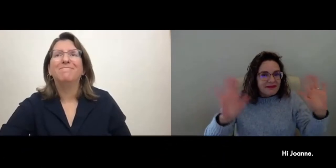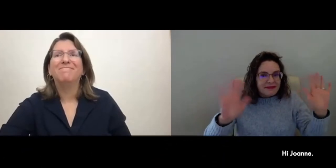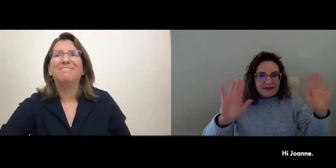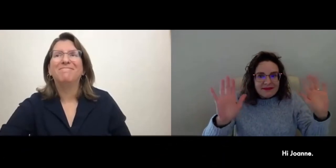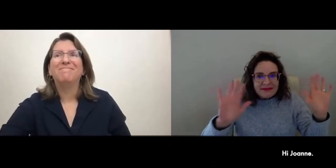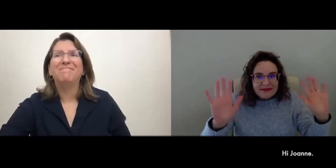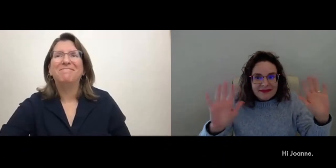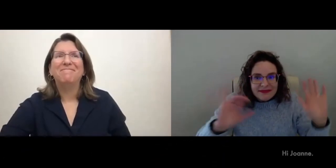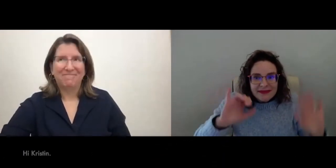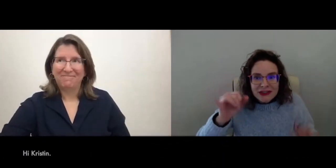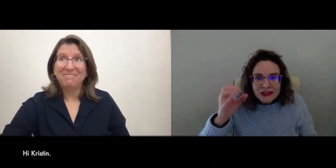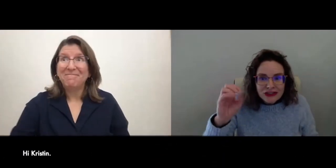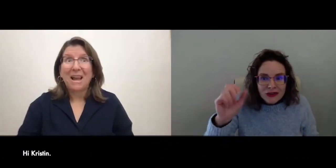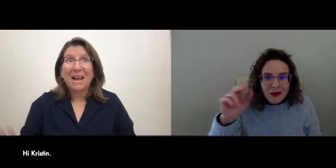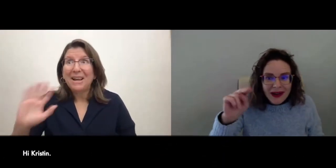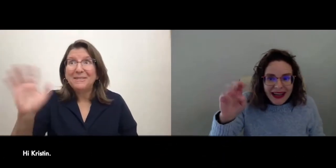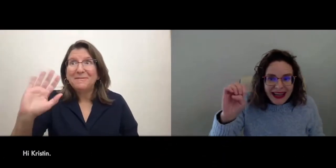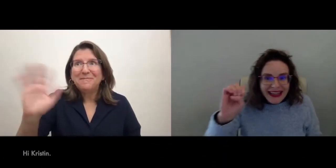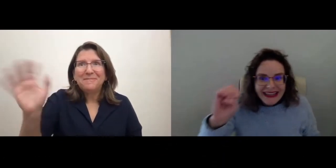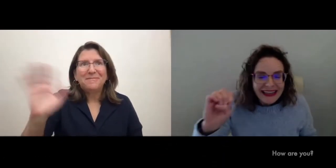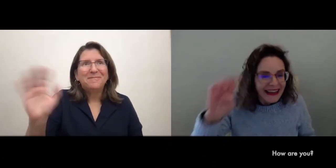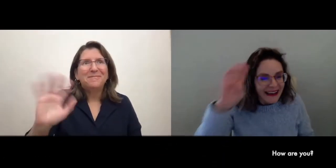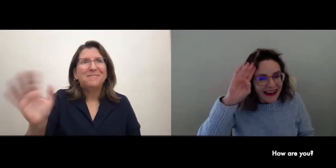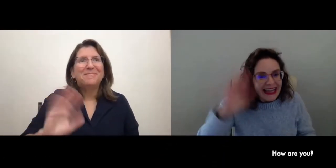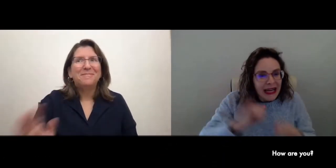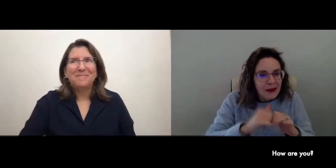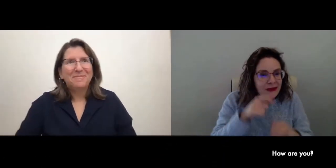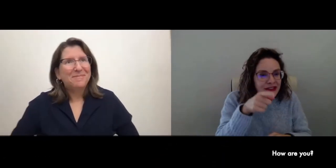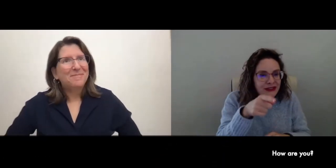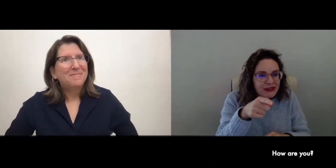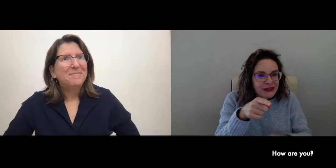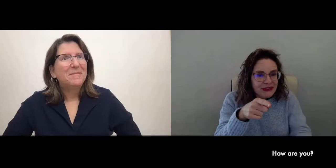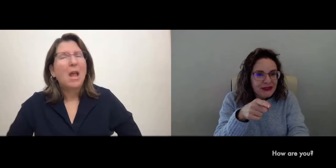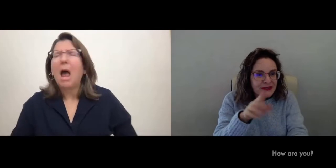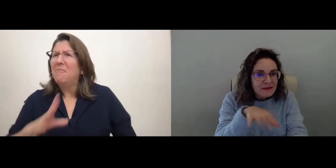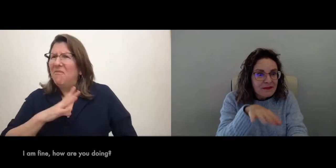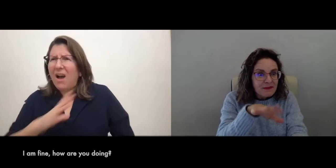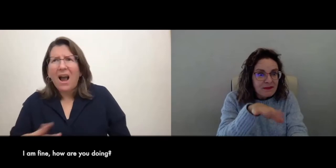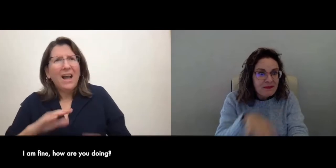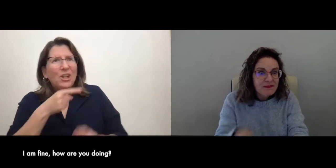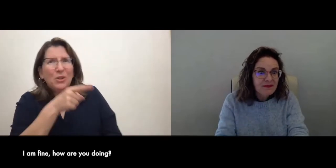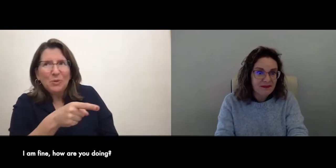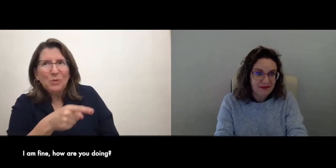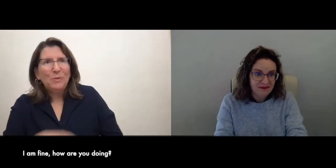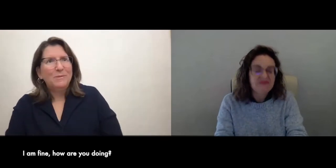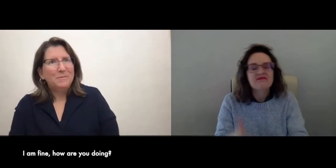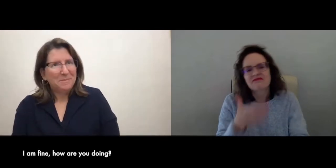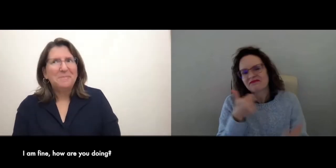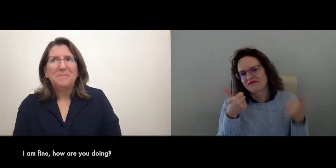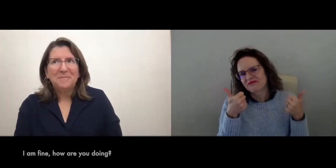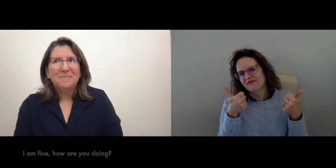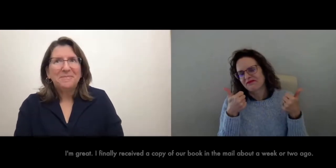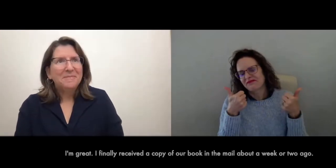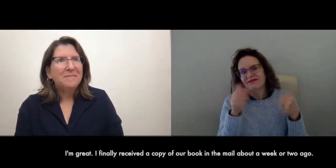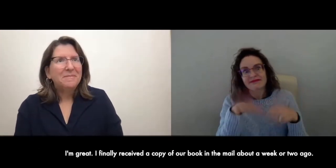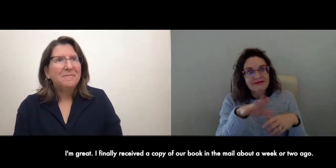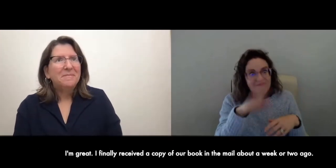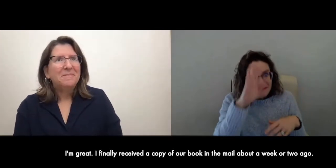Hi, Joanne. Hi, Kristin. How are you? I'm fine. How are you doing?